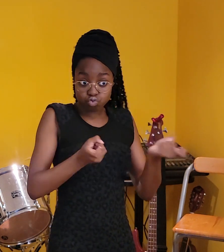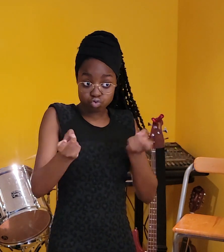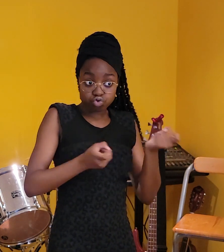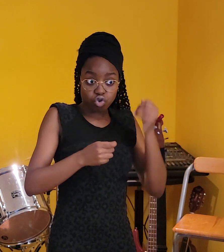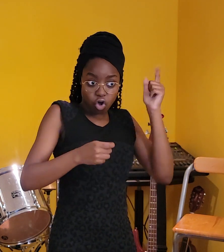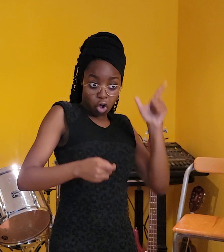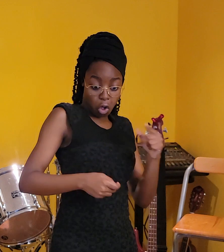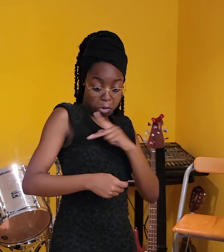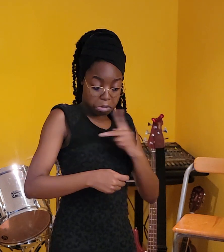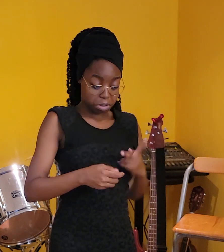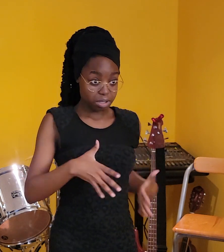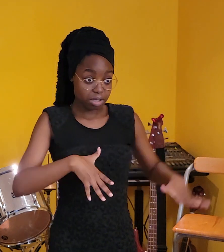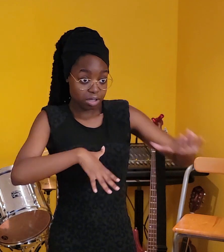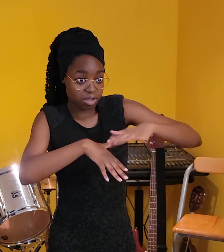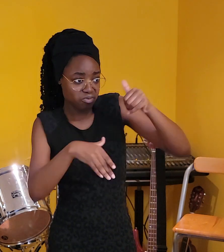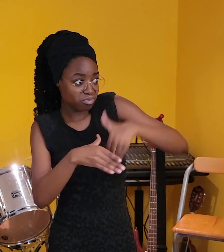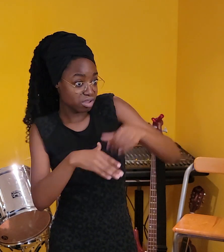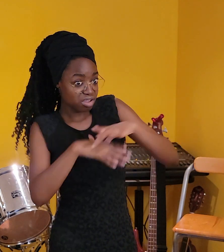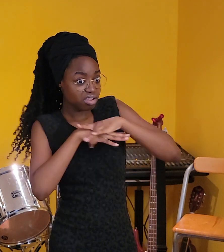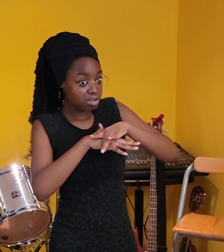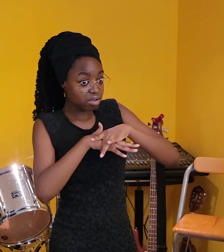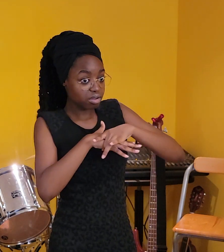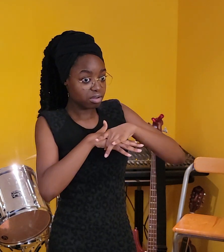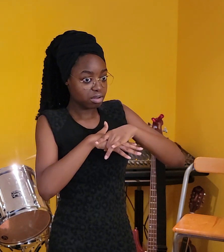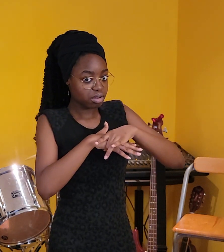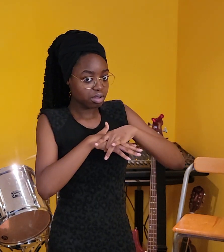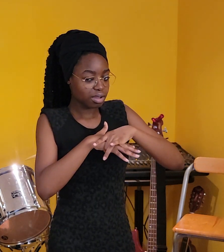He rules over all the kingdoms of the nations.